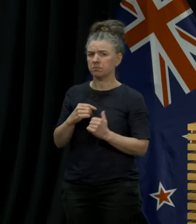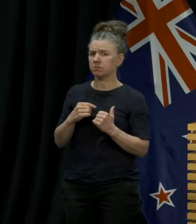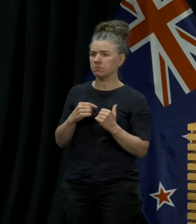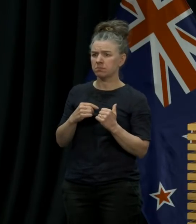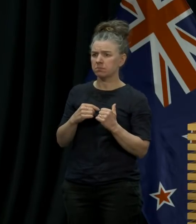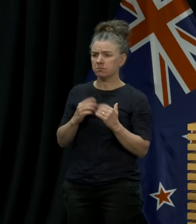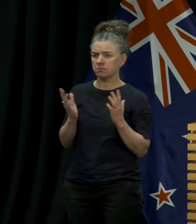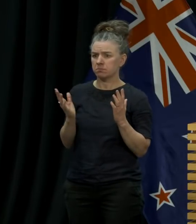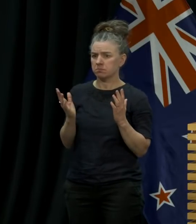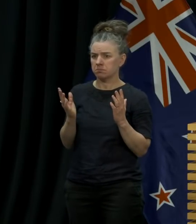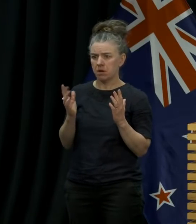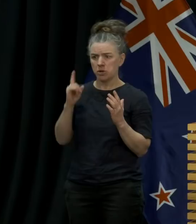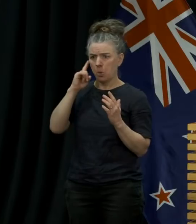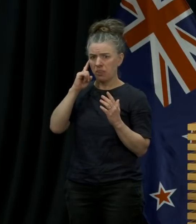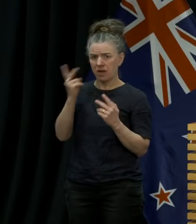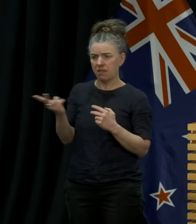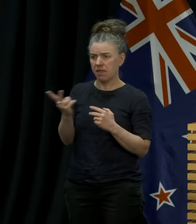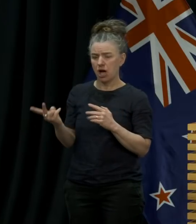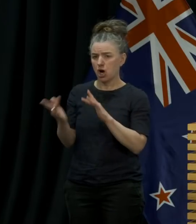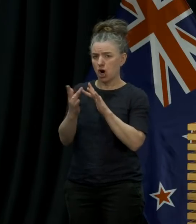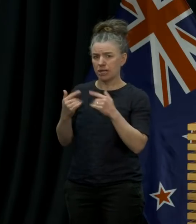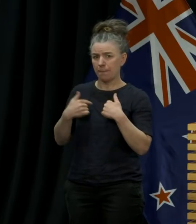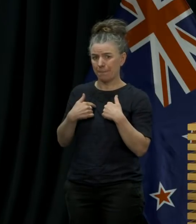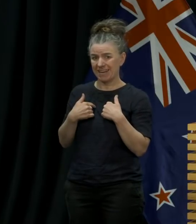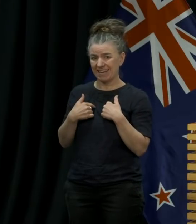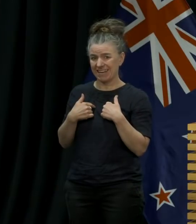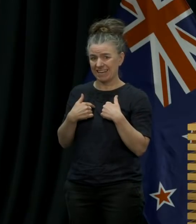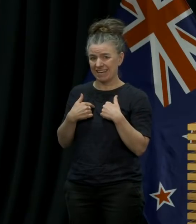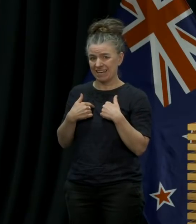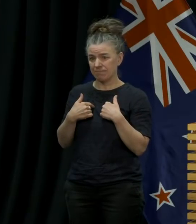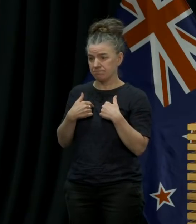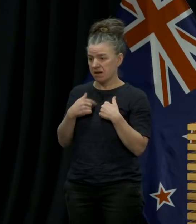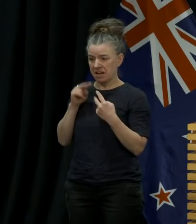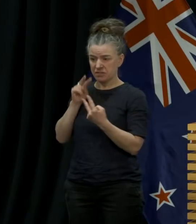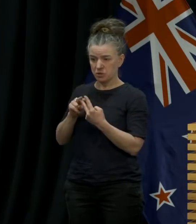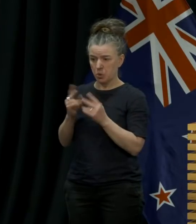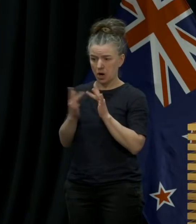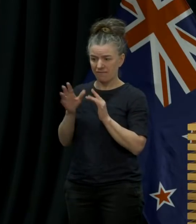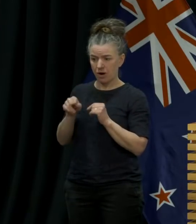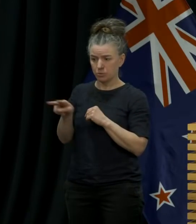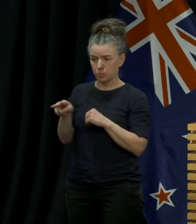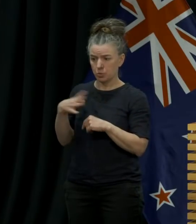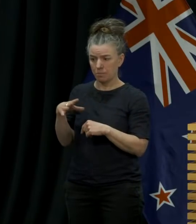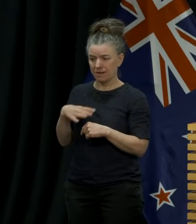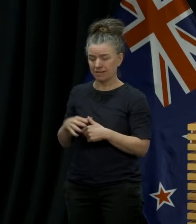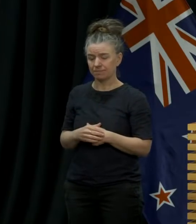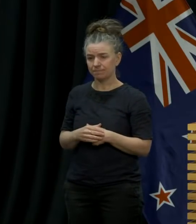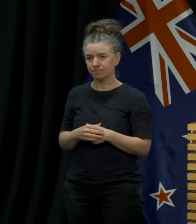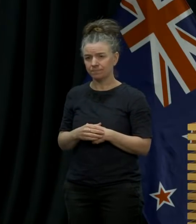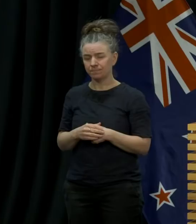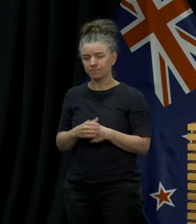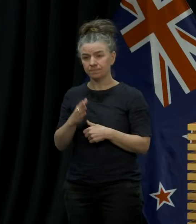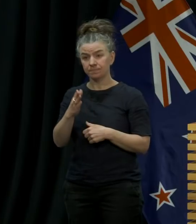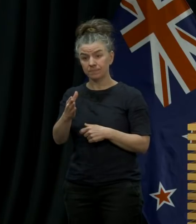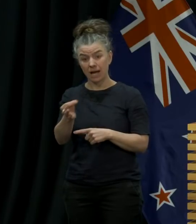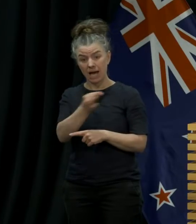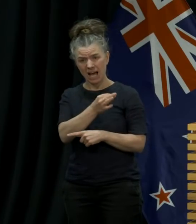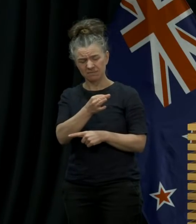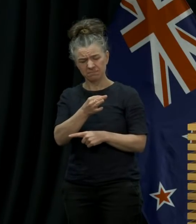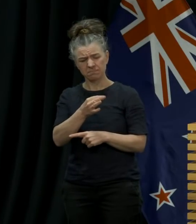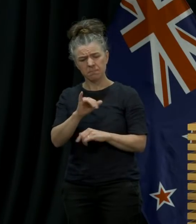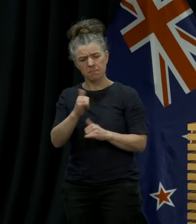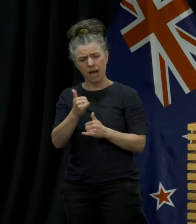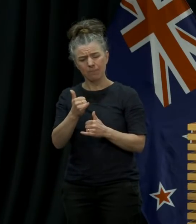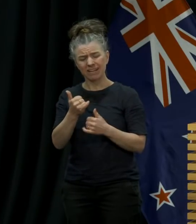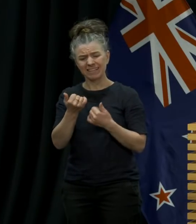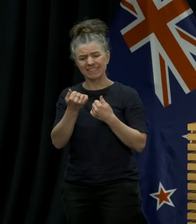that I do not believe I have been. If I was, I never personally saw it. Should you have brought the Defence Force in earlier? Should this have been something that had